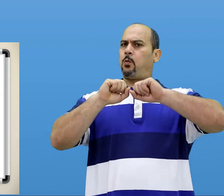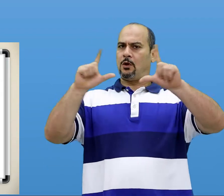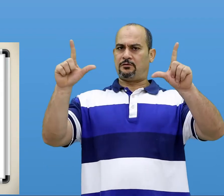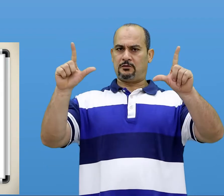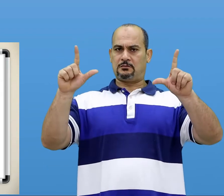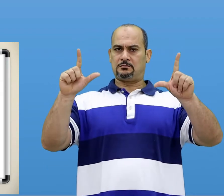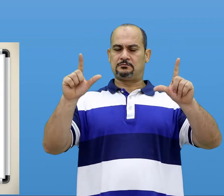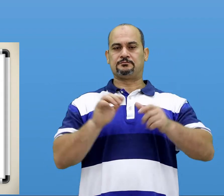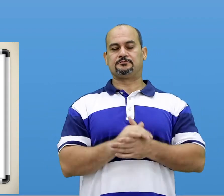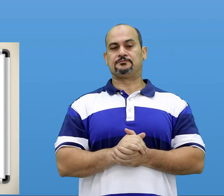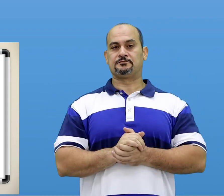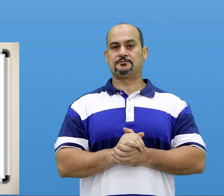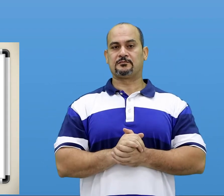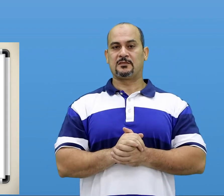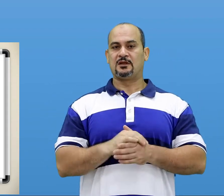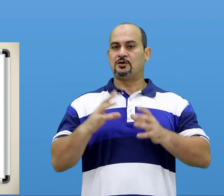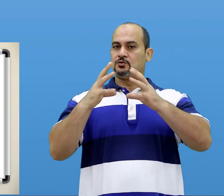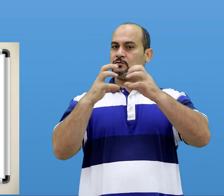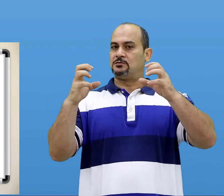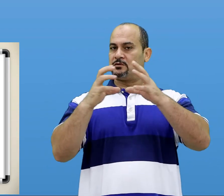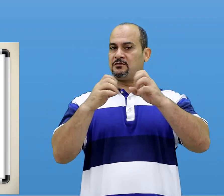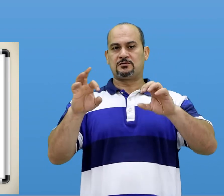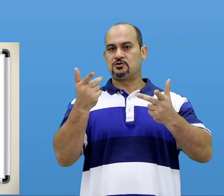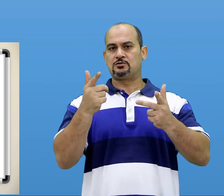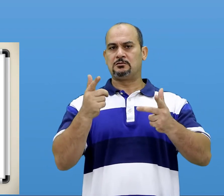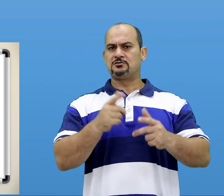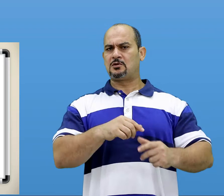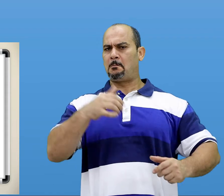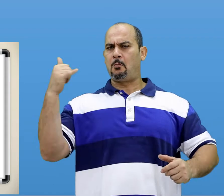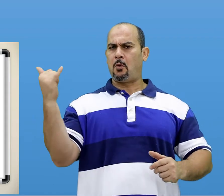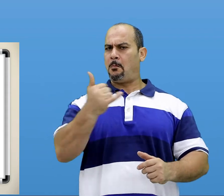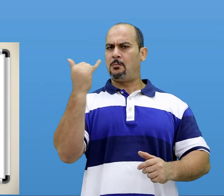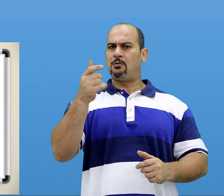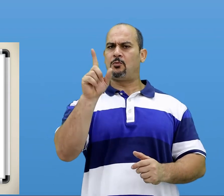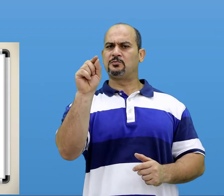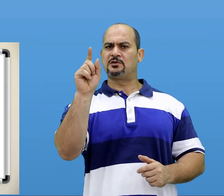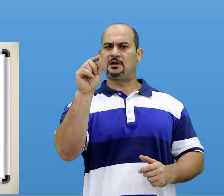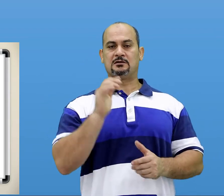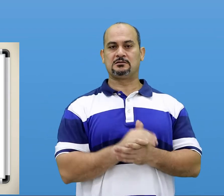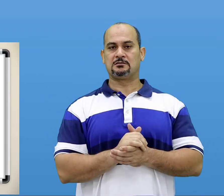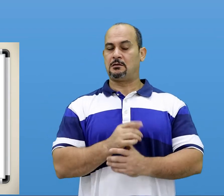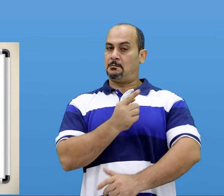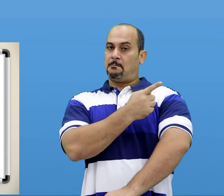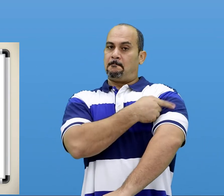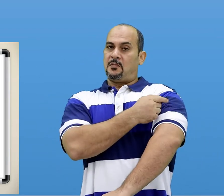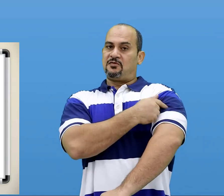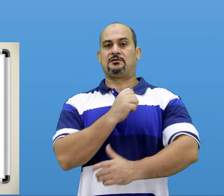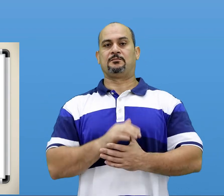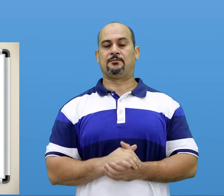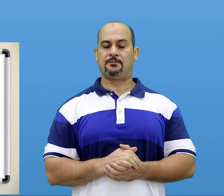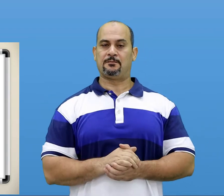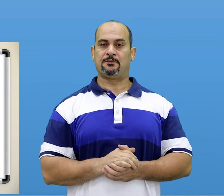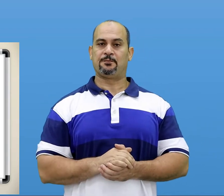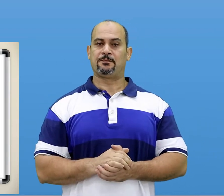outstanding. The definition is exceptionally good. Here's an example.